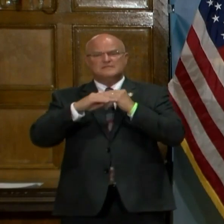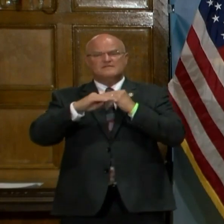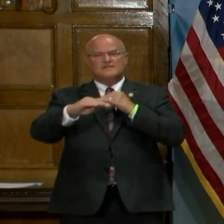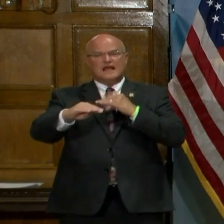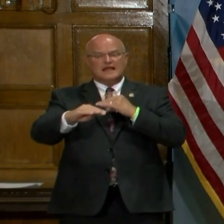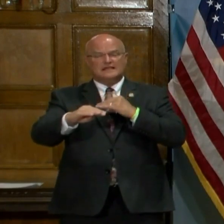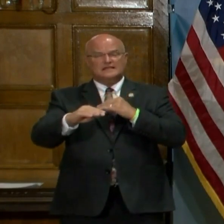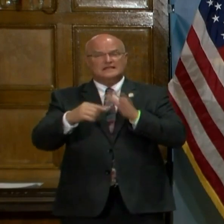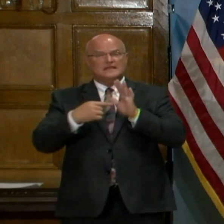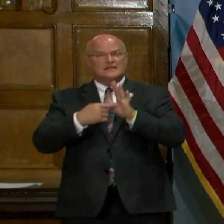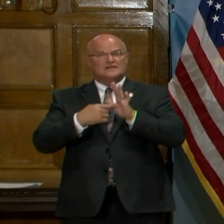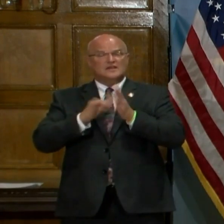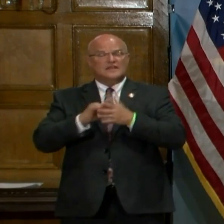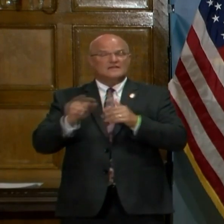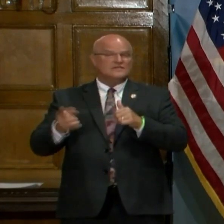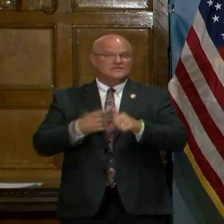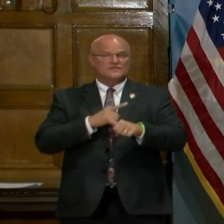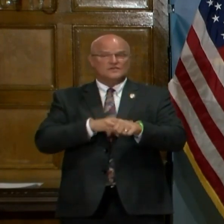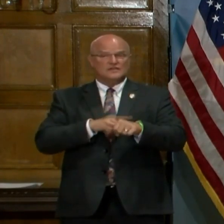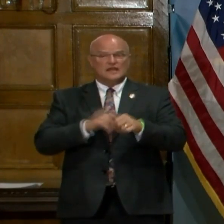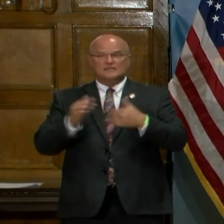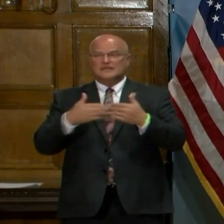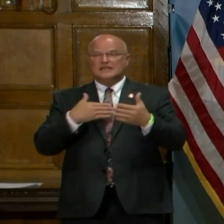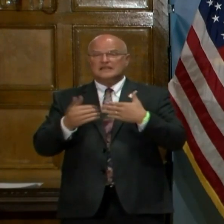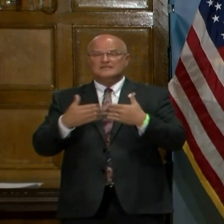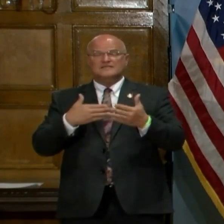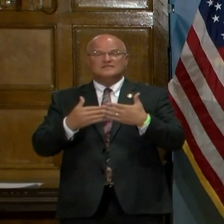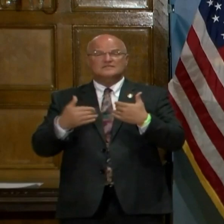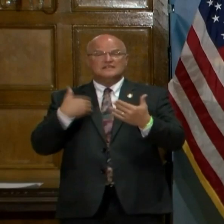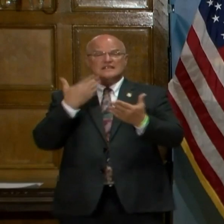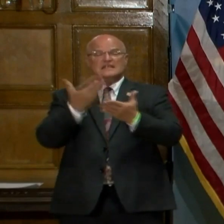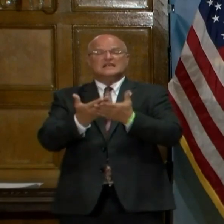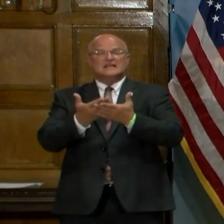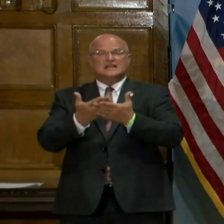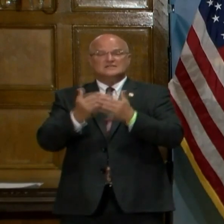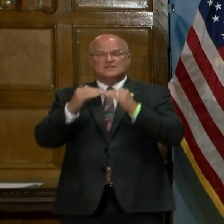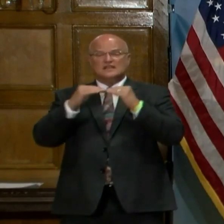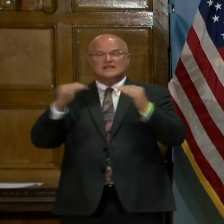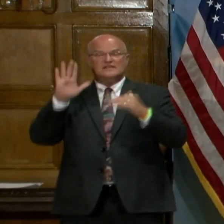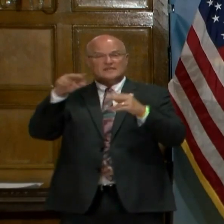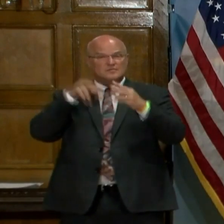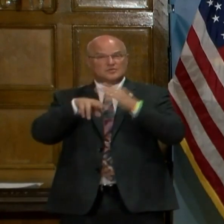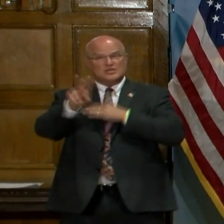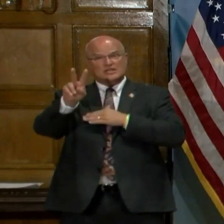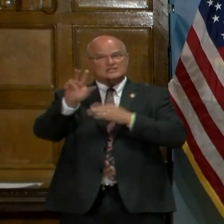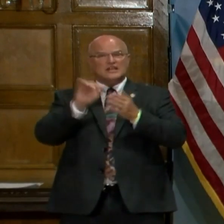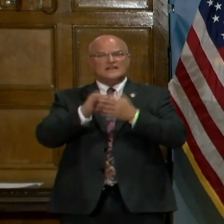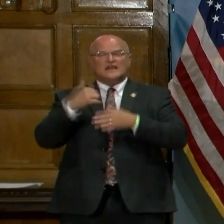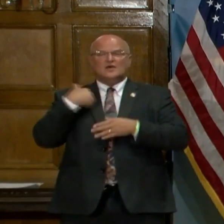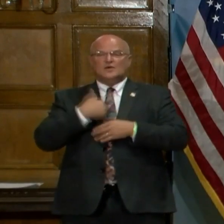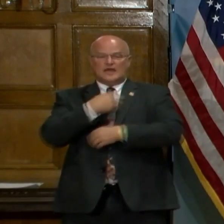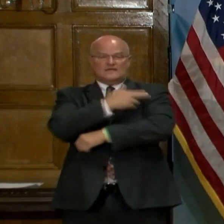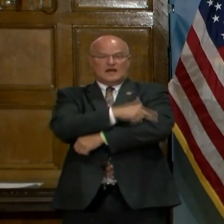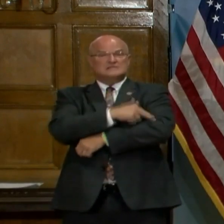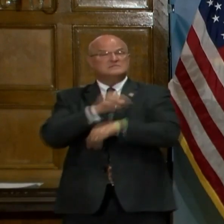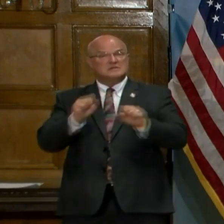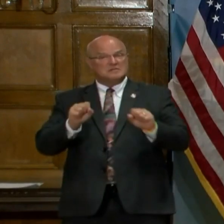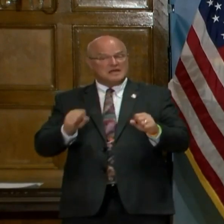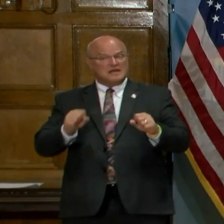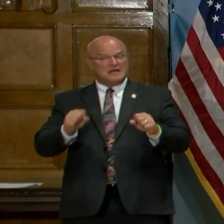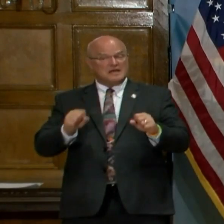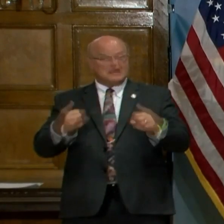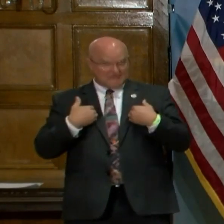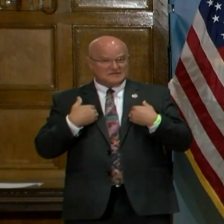flattened. They pointed out for the first time that even if it got to the level of their predictions, that we have the hospital